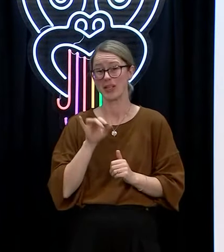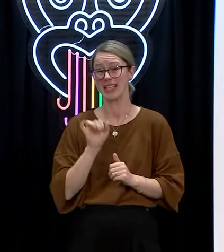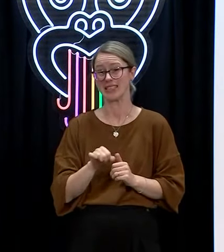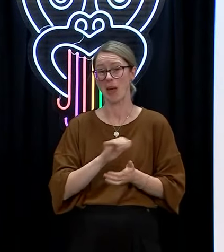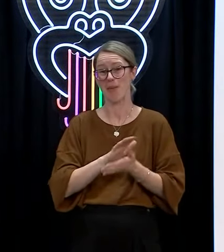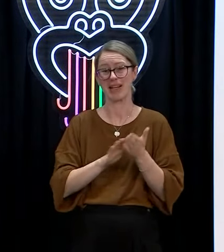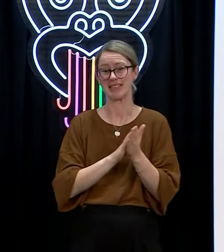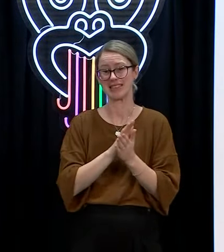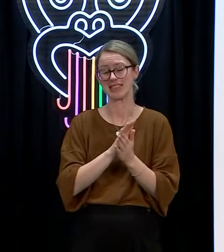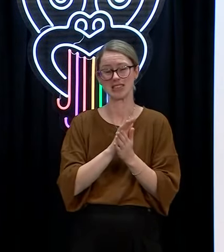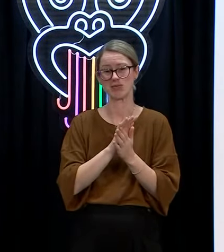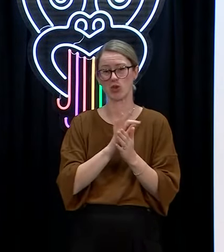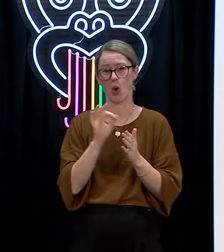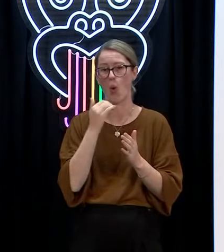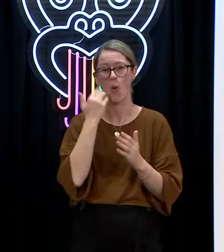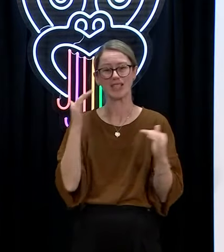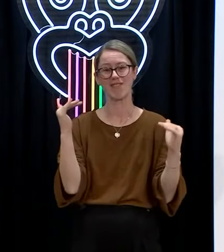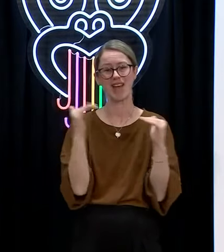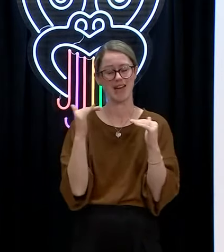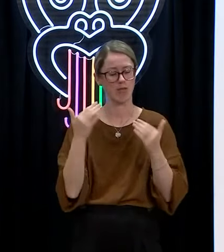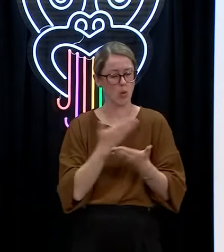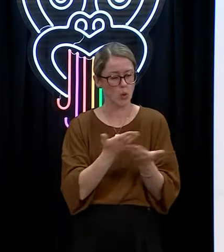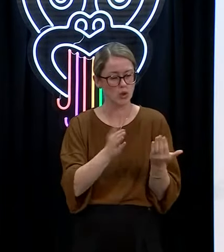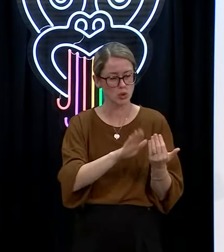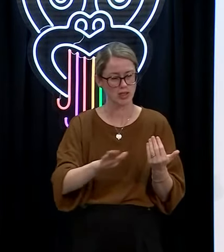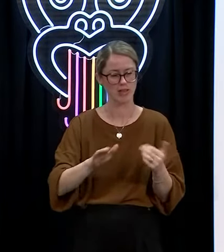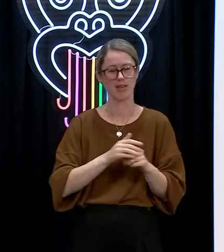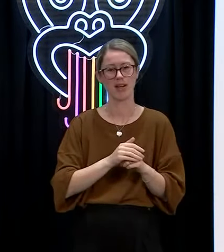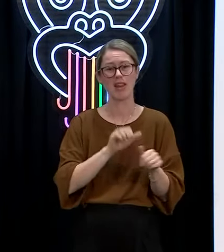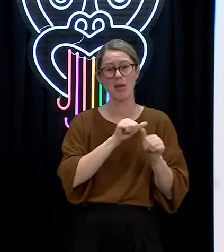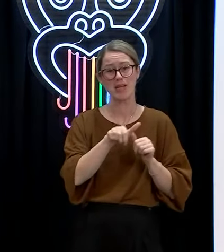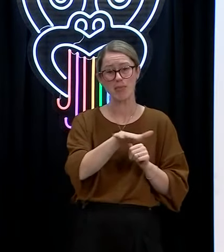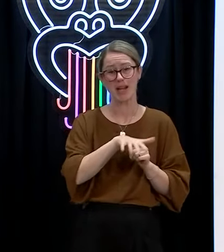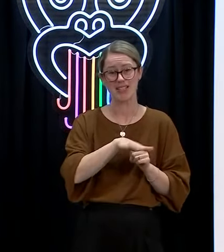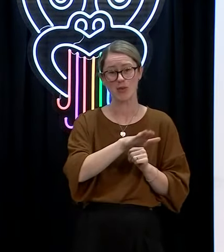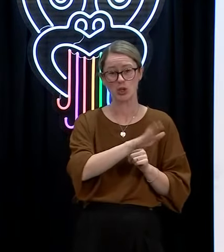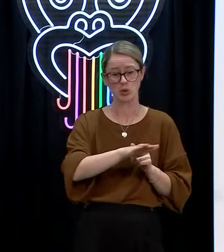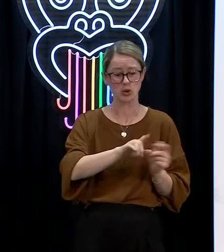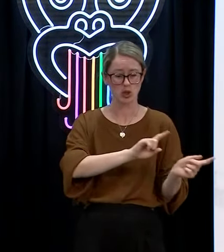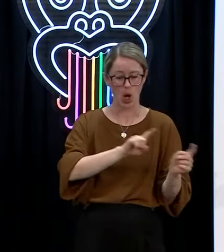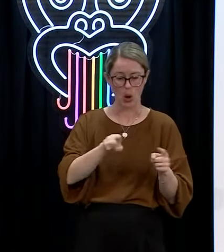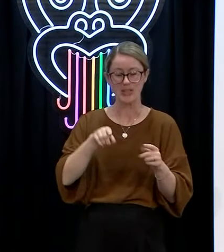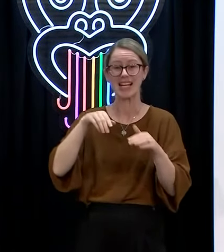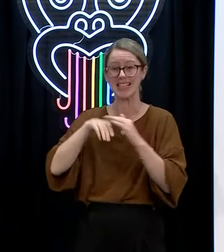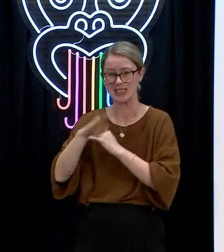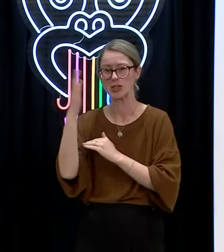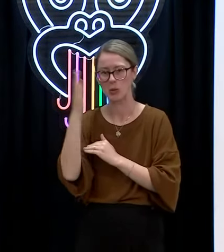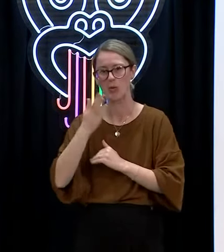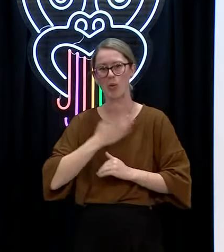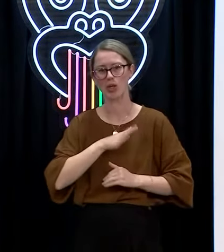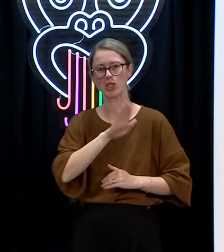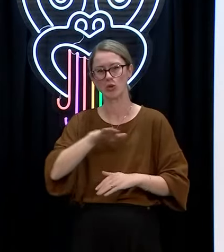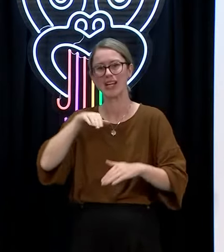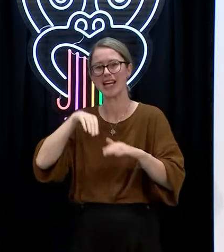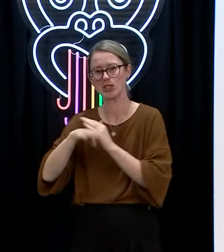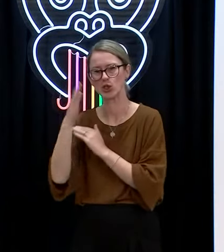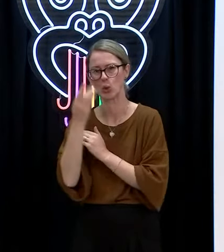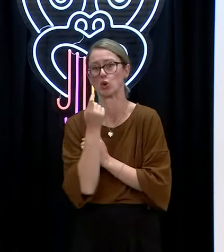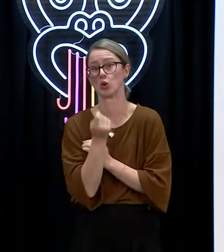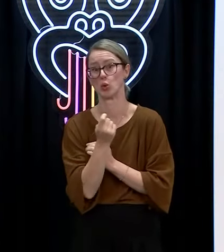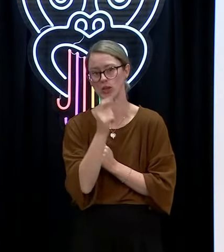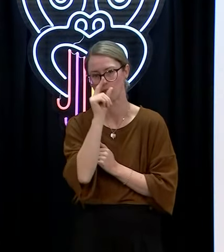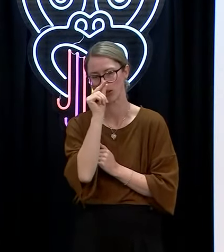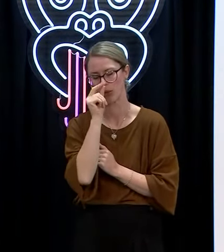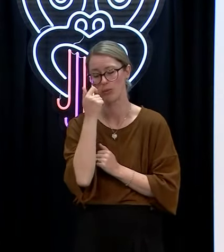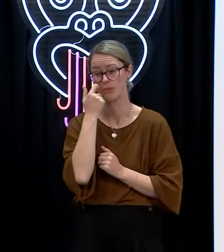some unevenness and some challenges. Now, the best place for kids is still in school. It's still, we want to have them in school as soon as we're able to do